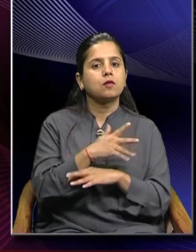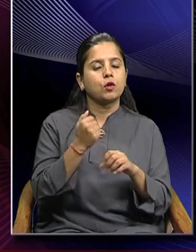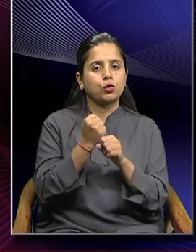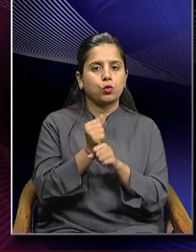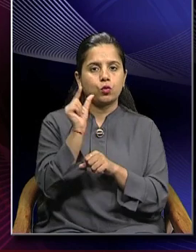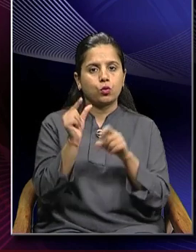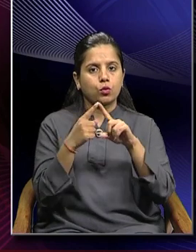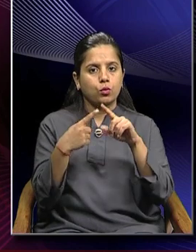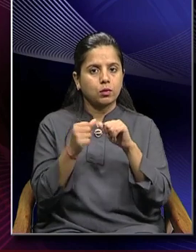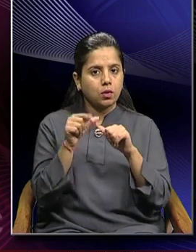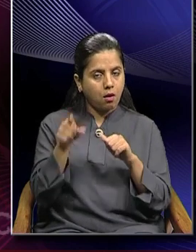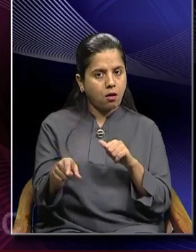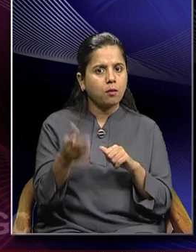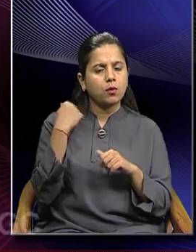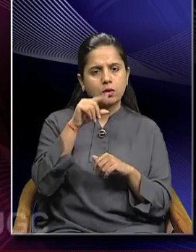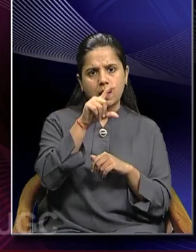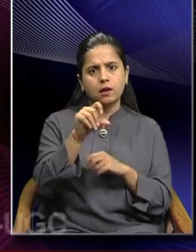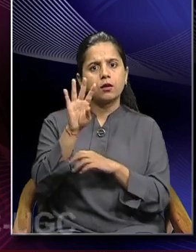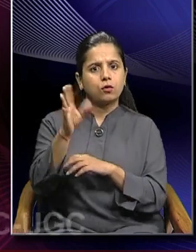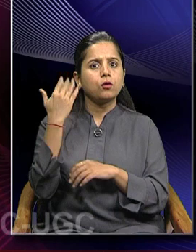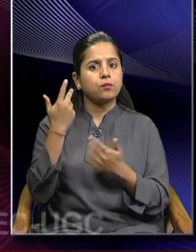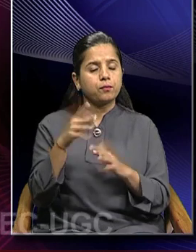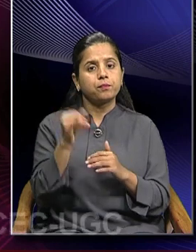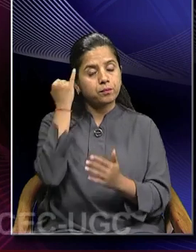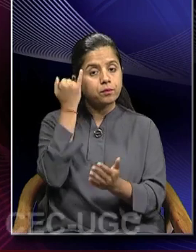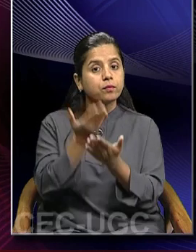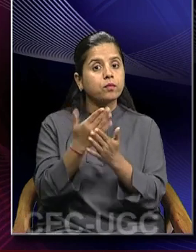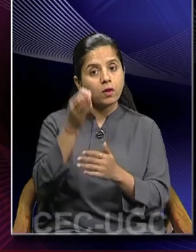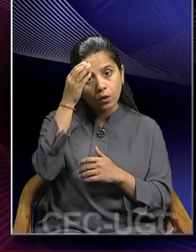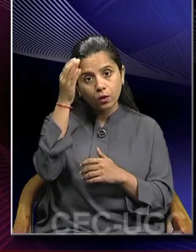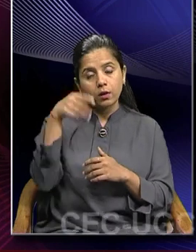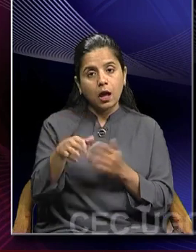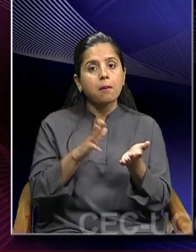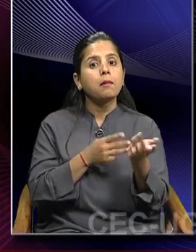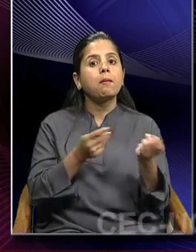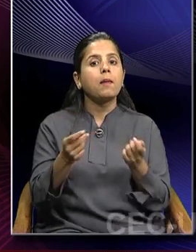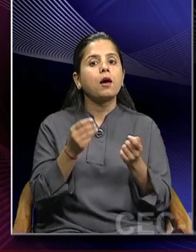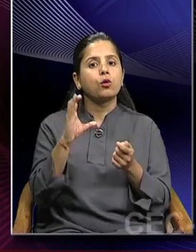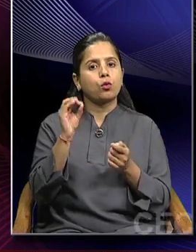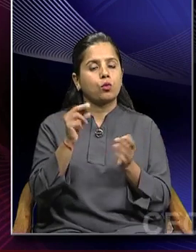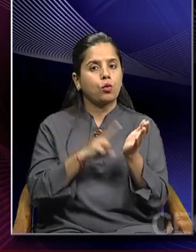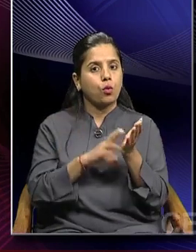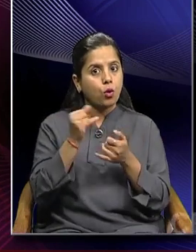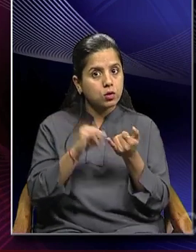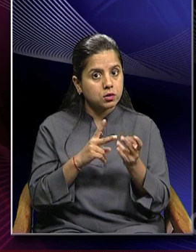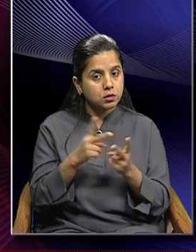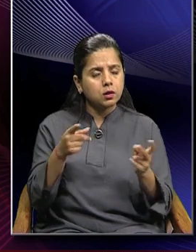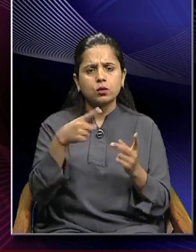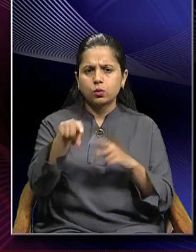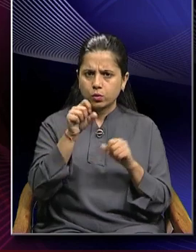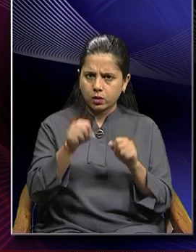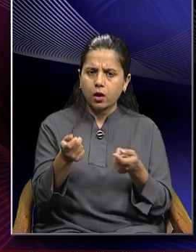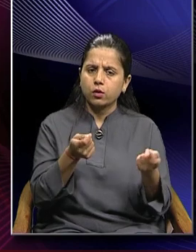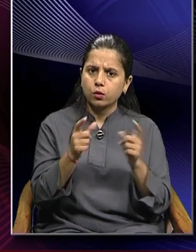Gupta, who did it in 1994, it suggests the concept of management by consciousness. So you can do the